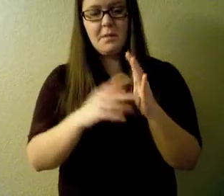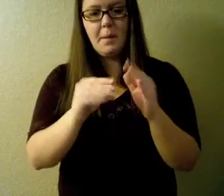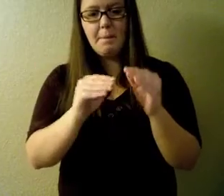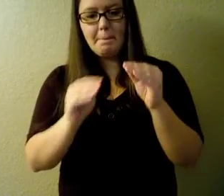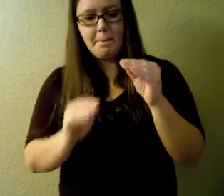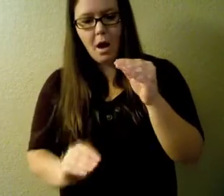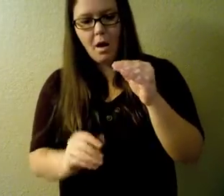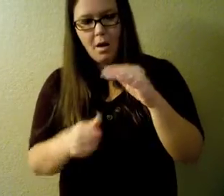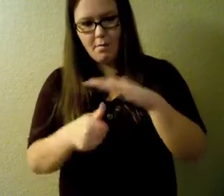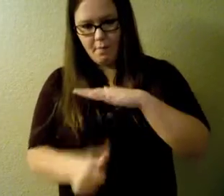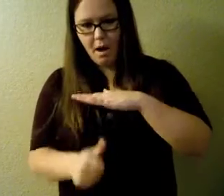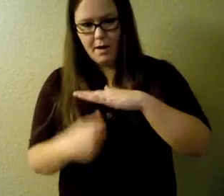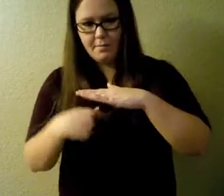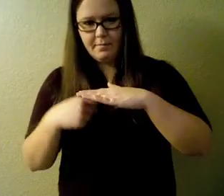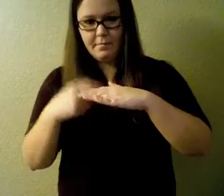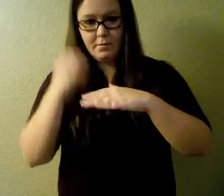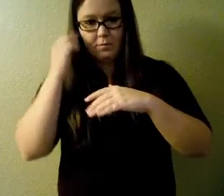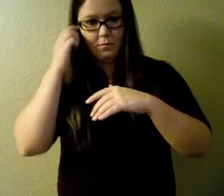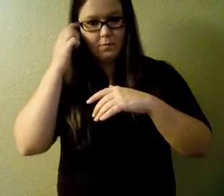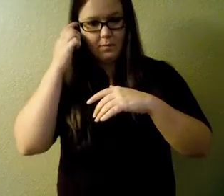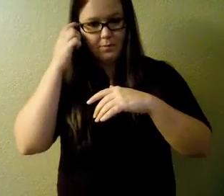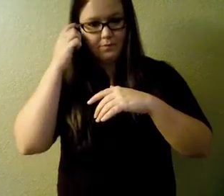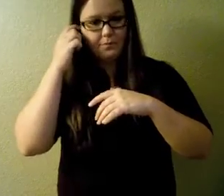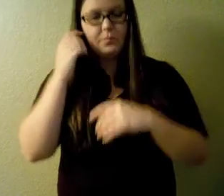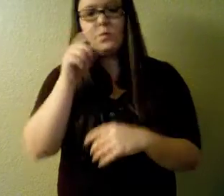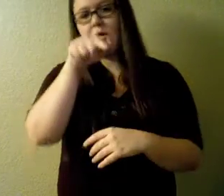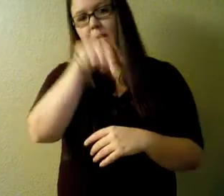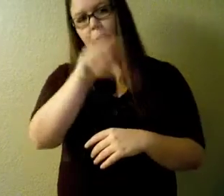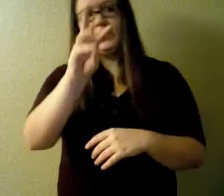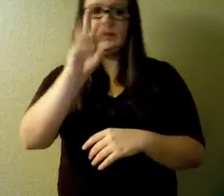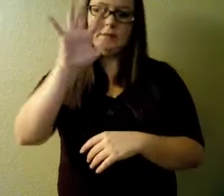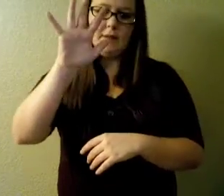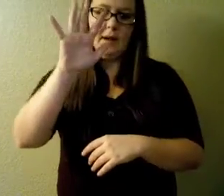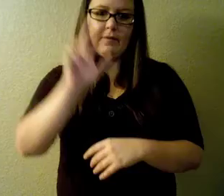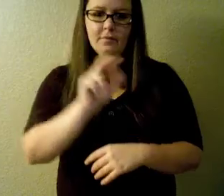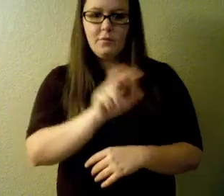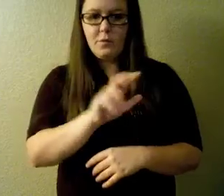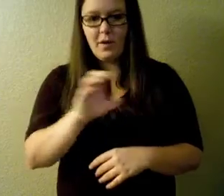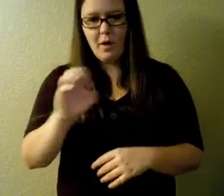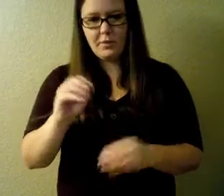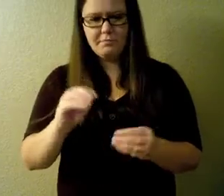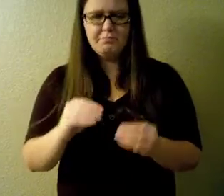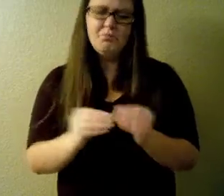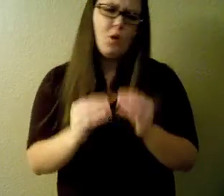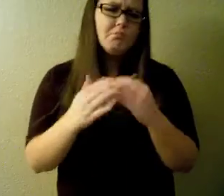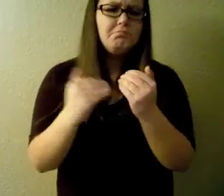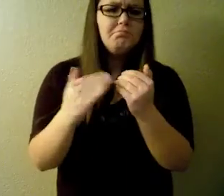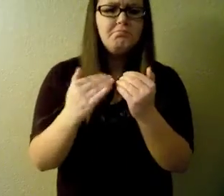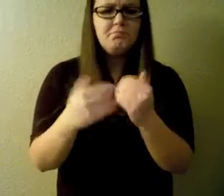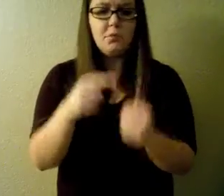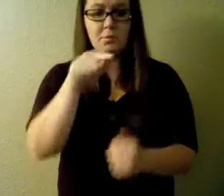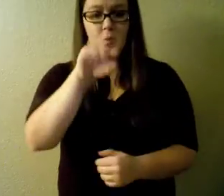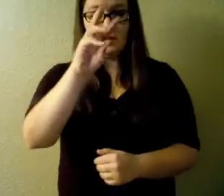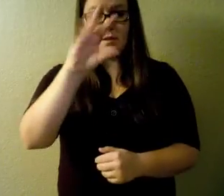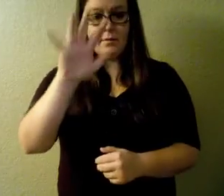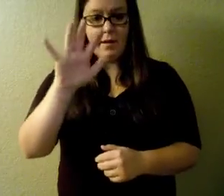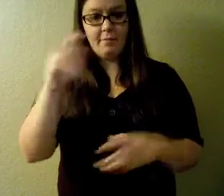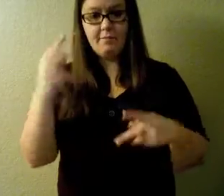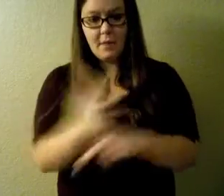put the 0.65 on the top of the equation. Since you see the two zeros sitting there, we know the answer is going to end with two zeros, so I can